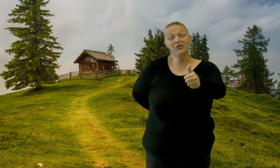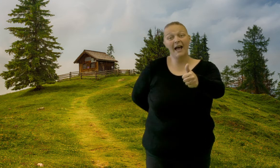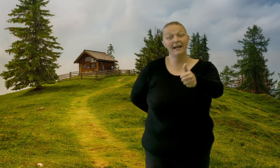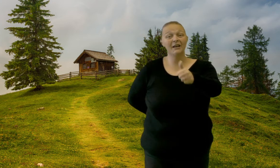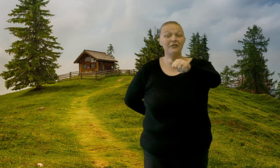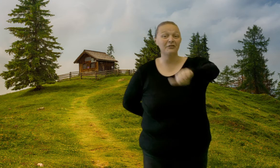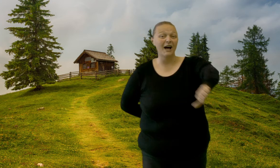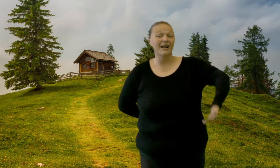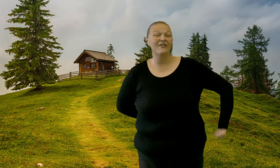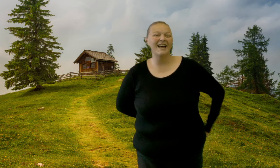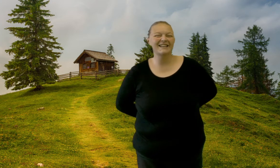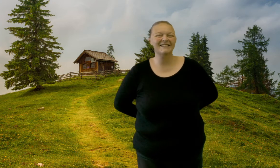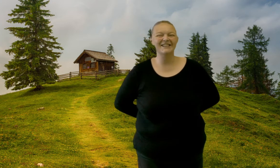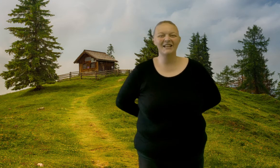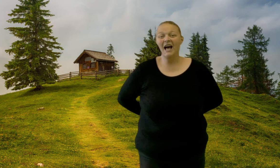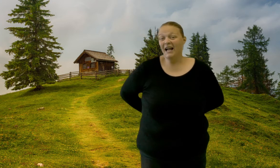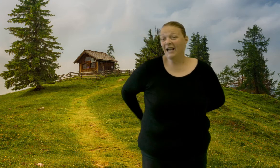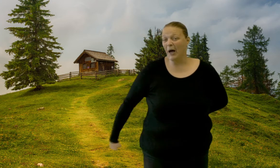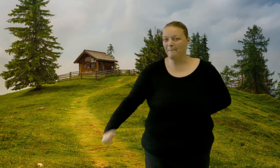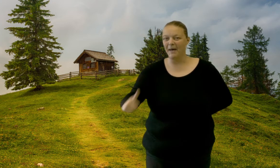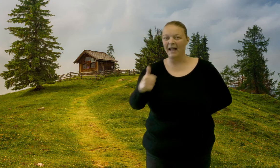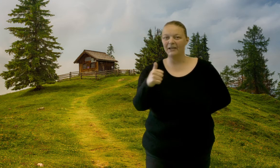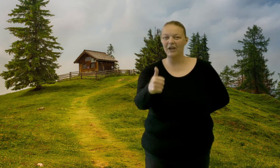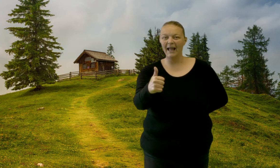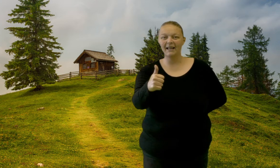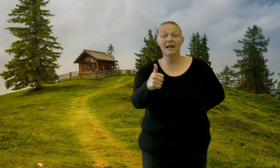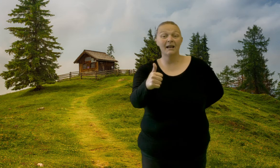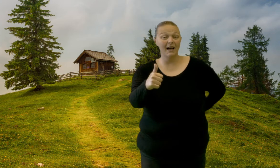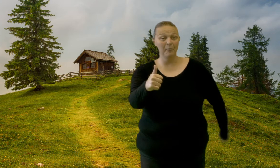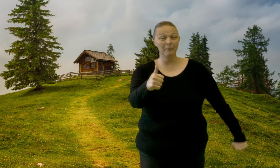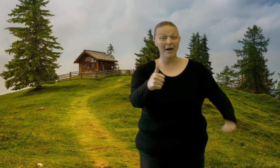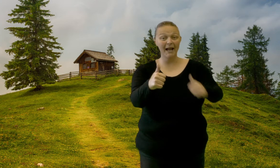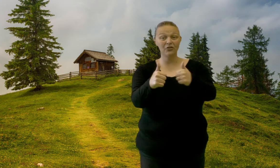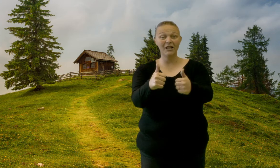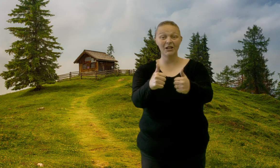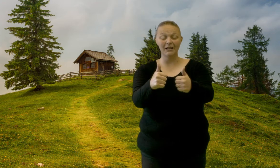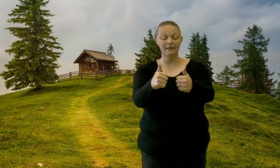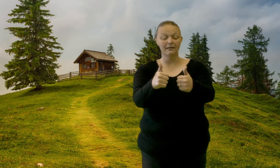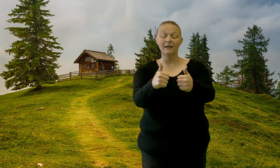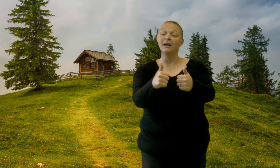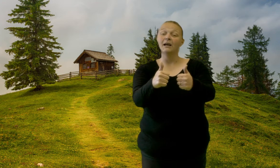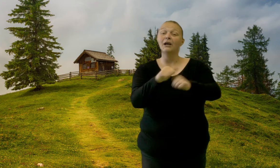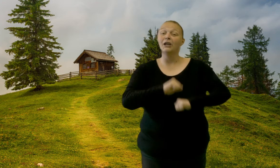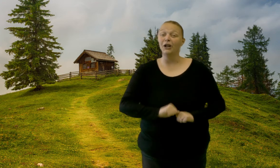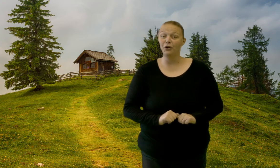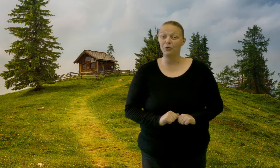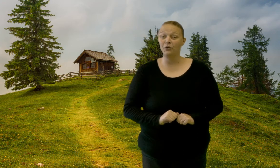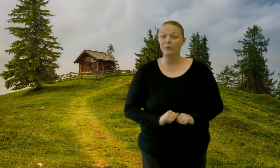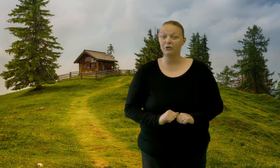Jack, fly away, Jill. Come back, Jack, come back, Jill. Can you do the